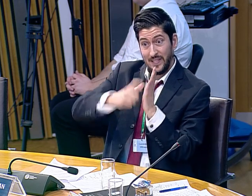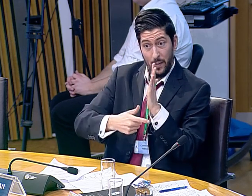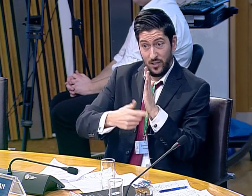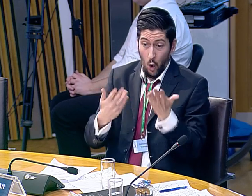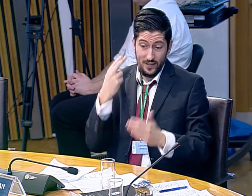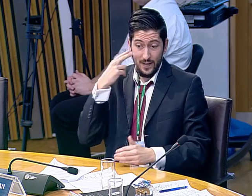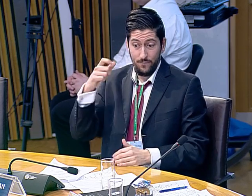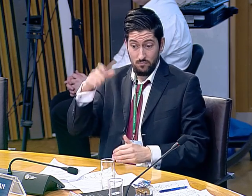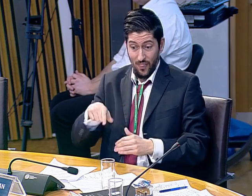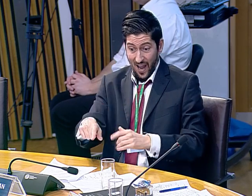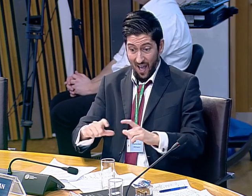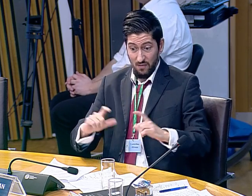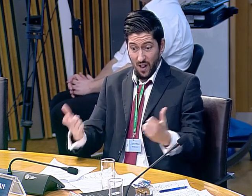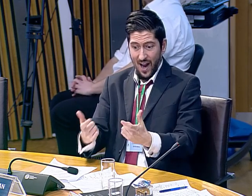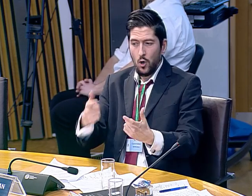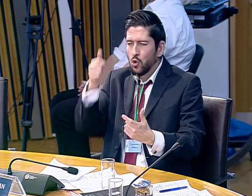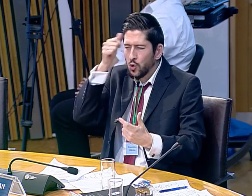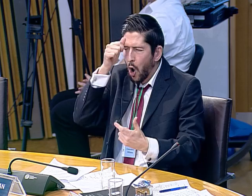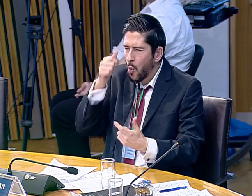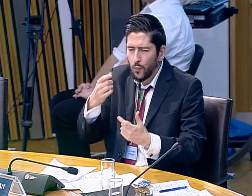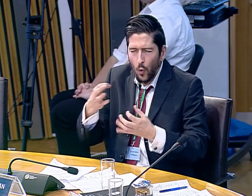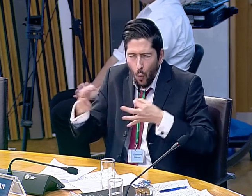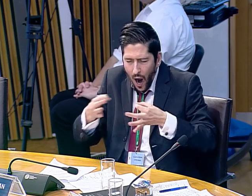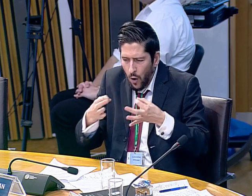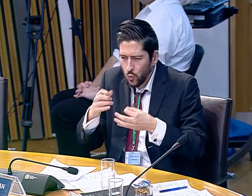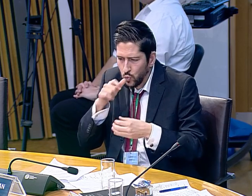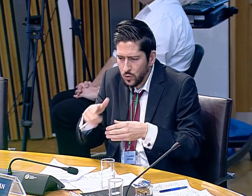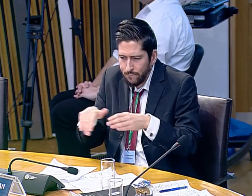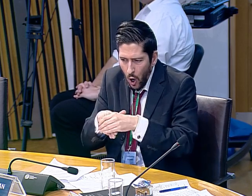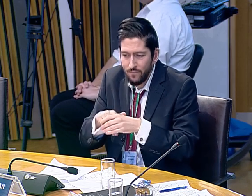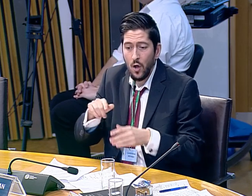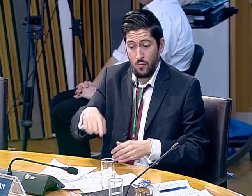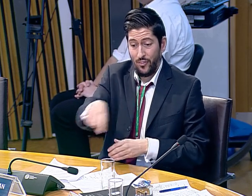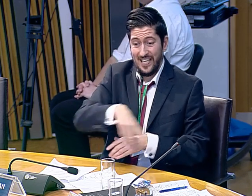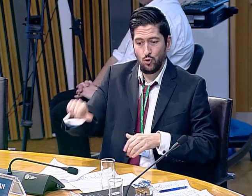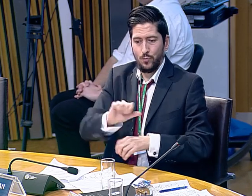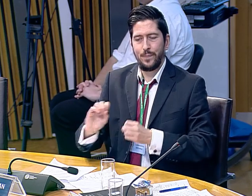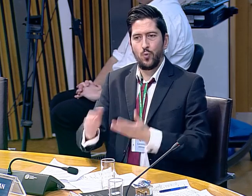staff, but actually for the students who would be in those situations with the deaf student.